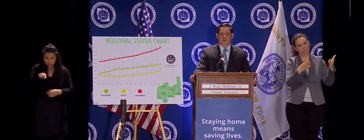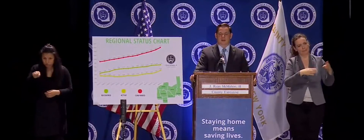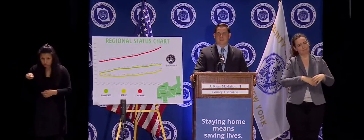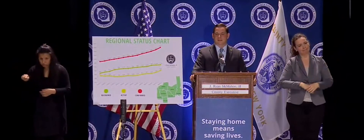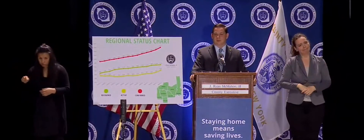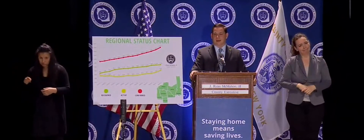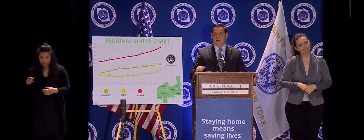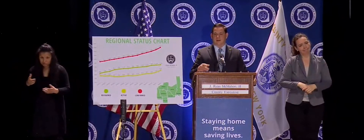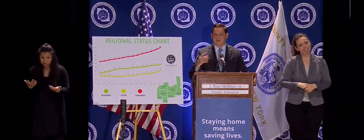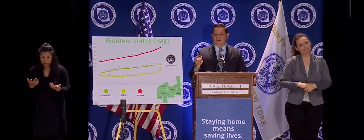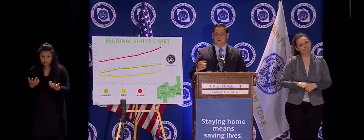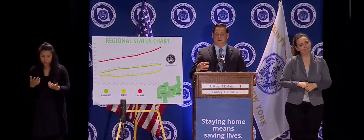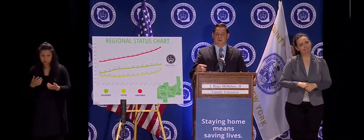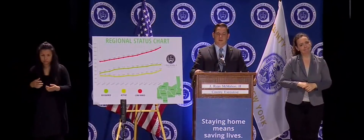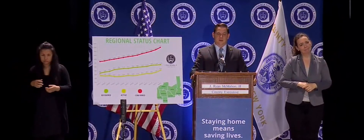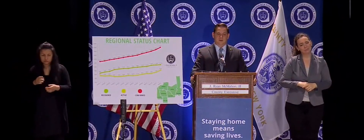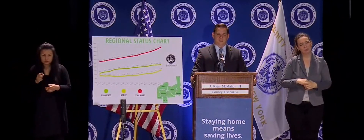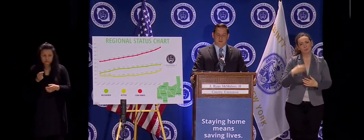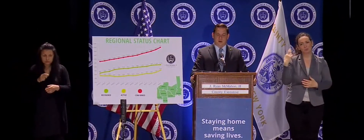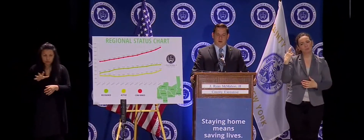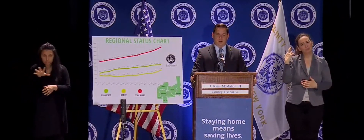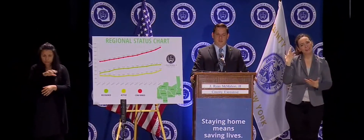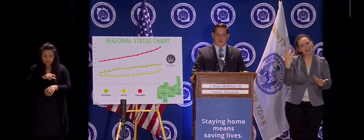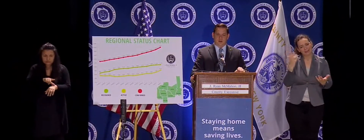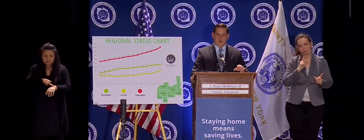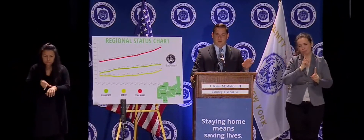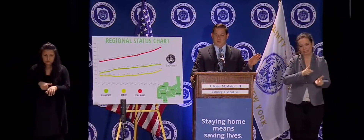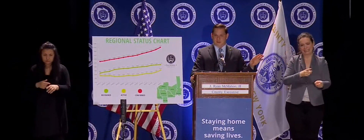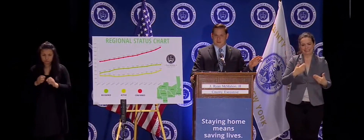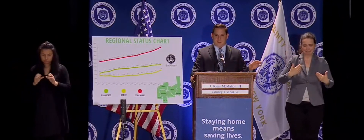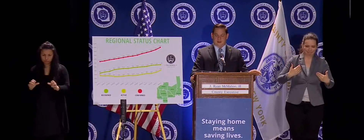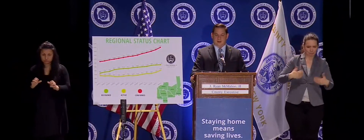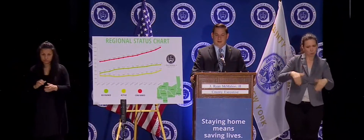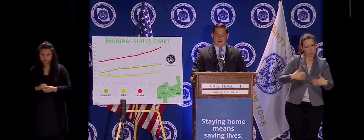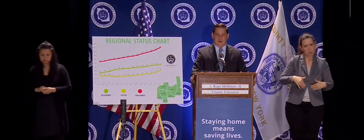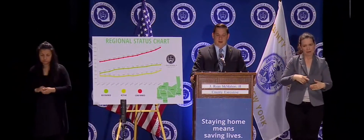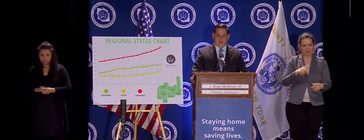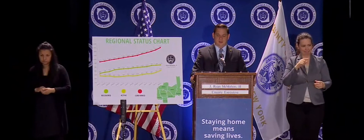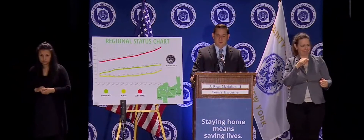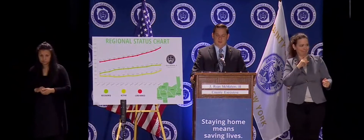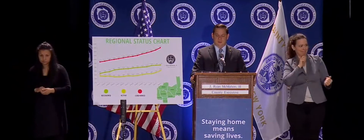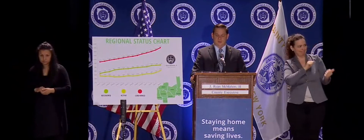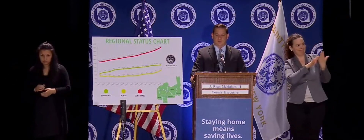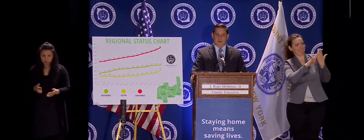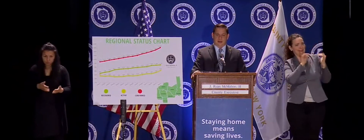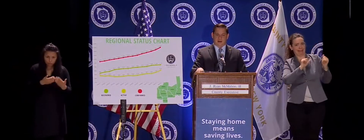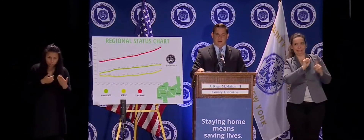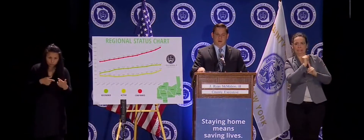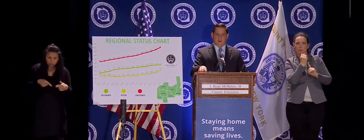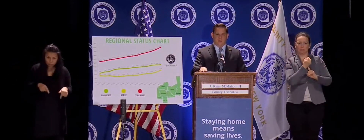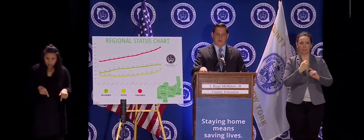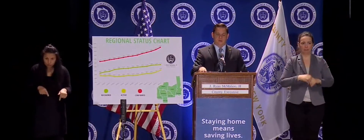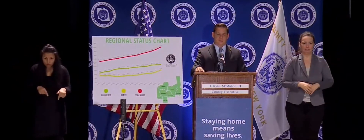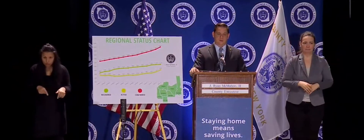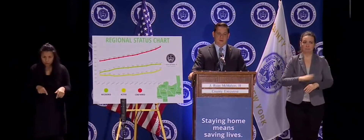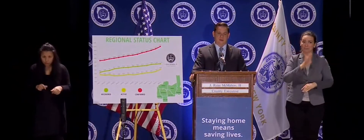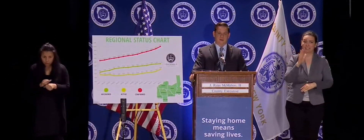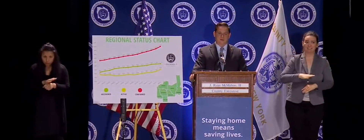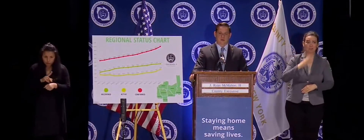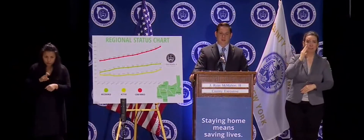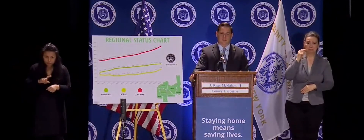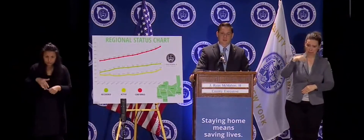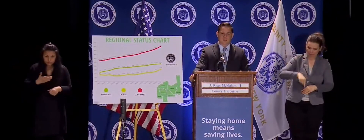So that's the reality of this. This is all uncharted, unprecedented. You really got to go industry